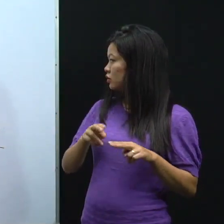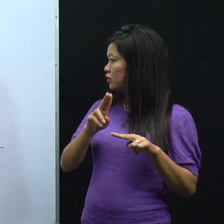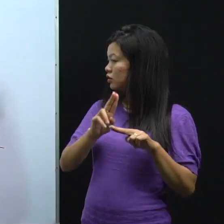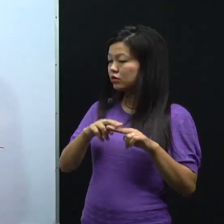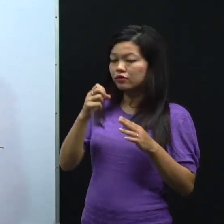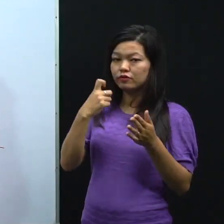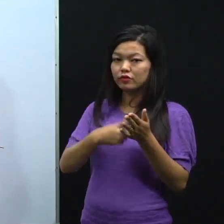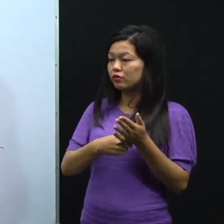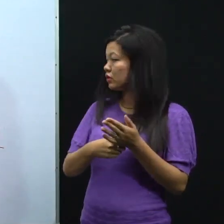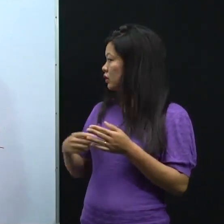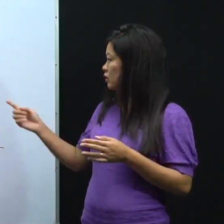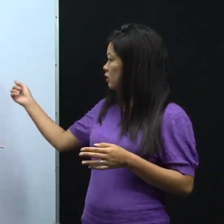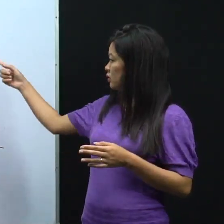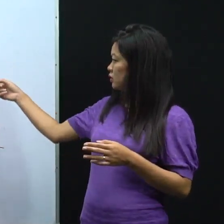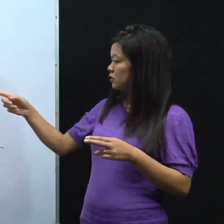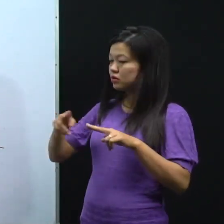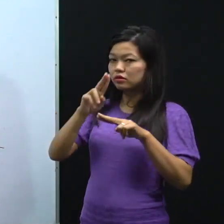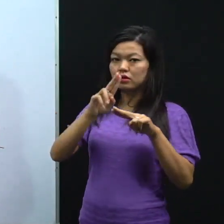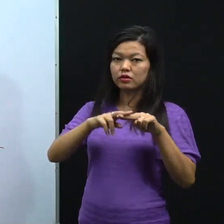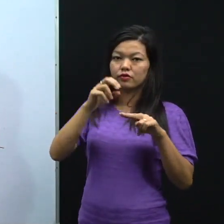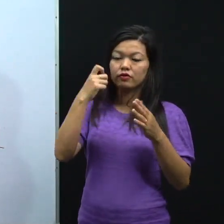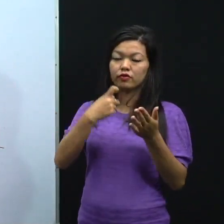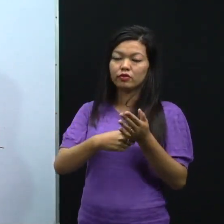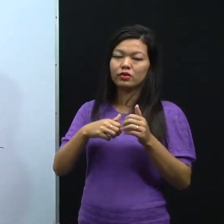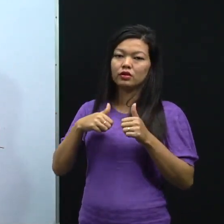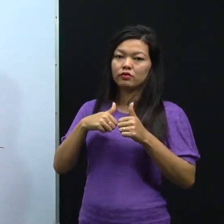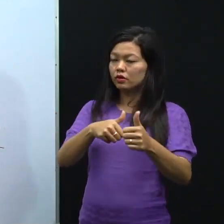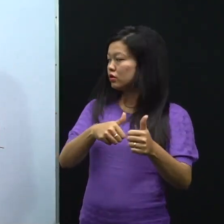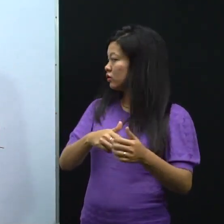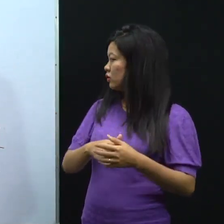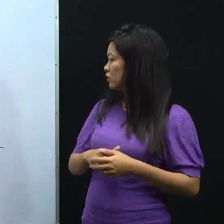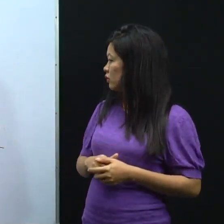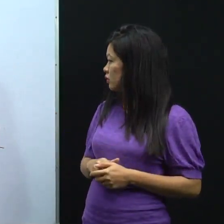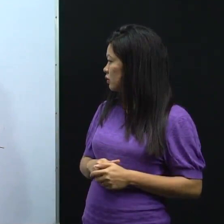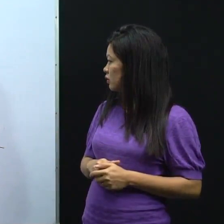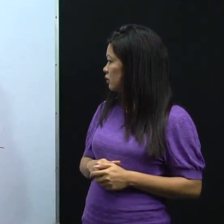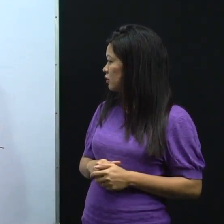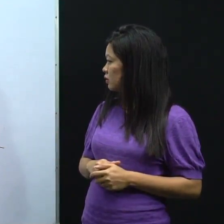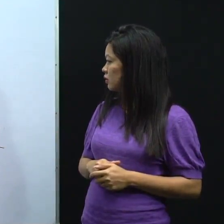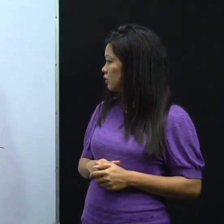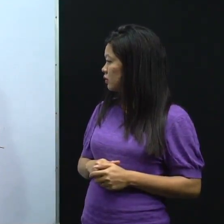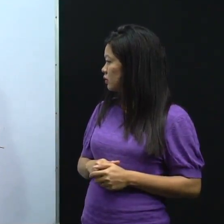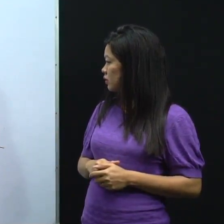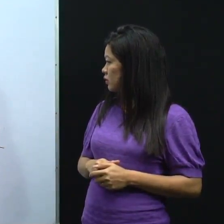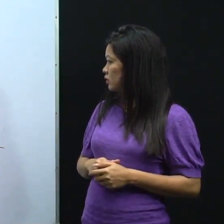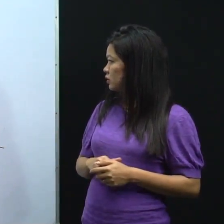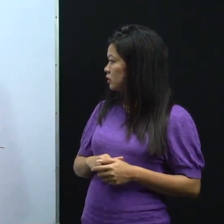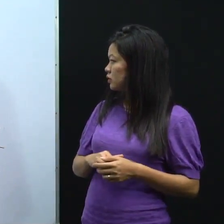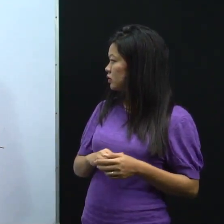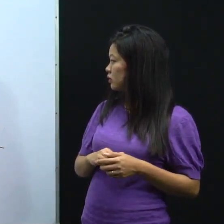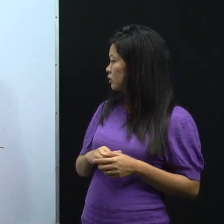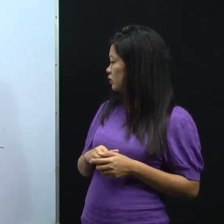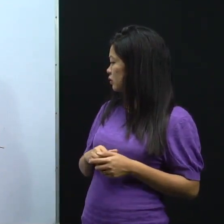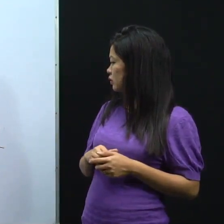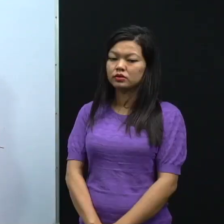Using this formula. So here, what is important is this formula. Number of mole is equal to given mass